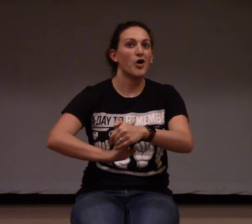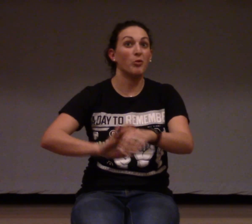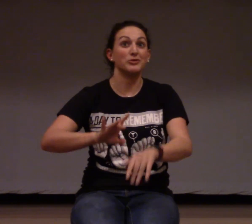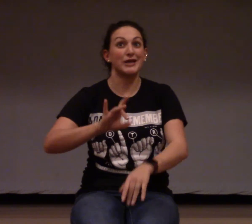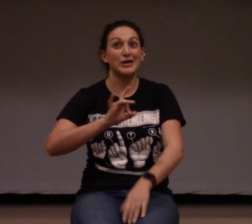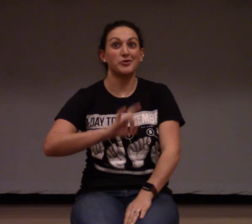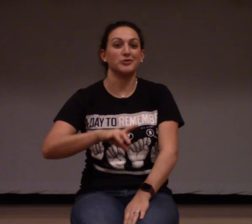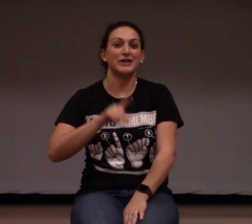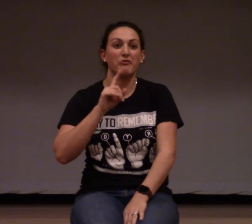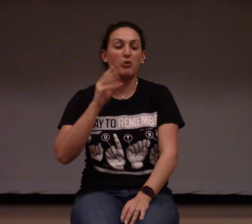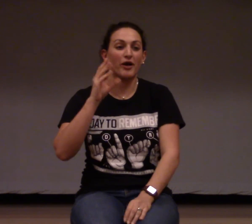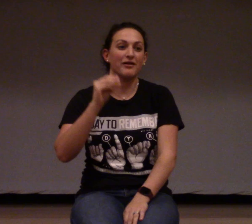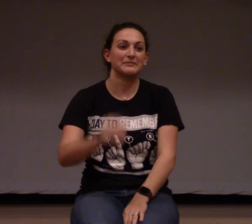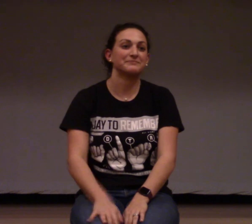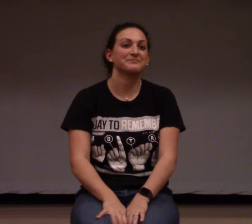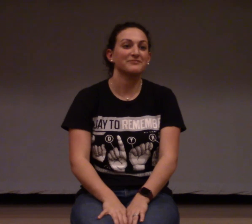almost 8-year-old deaf boy.